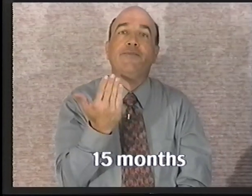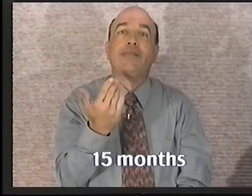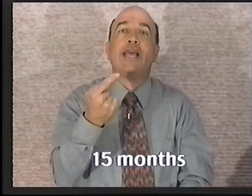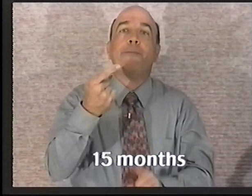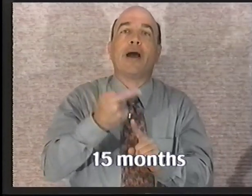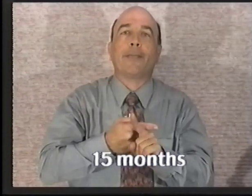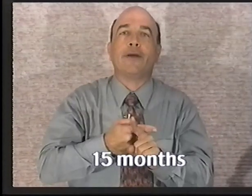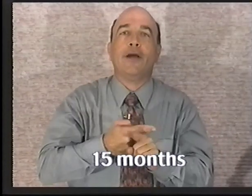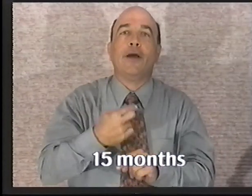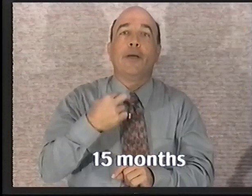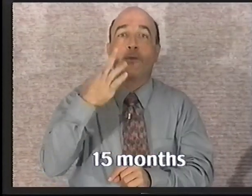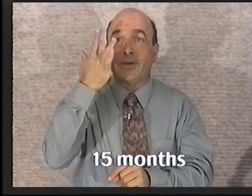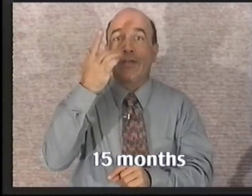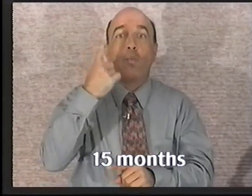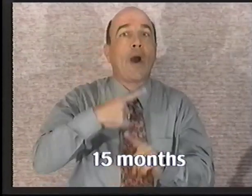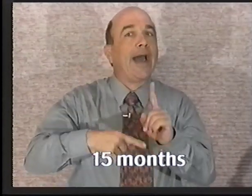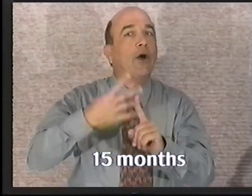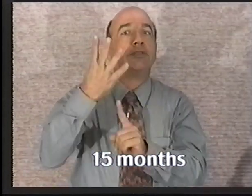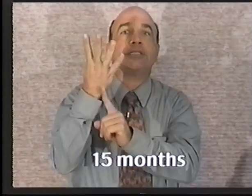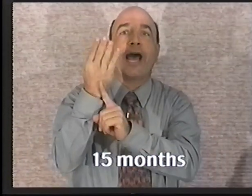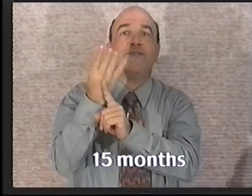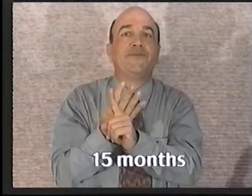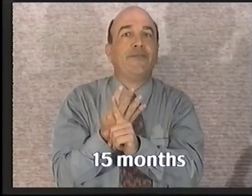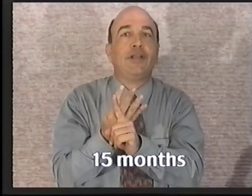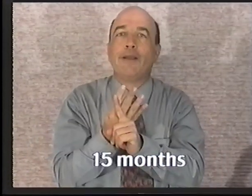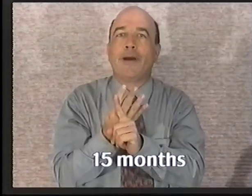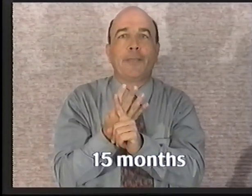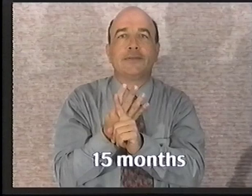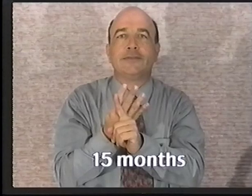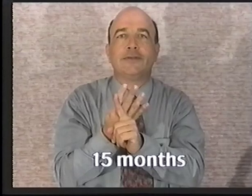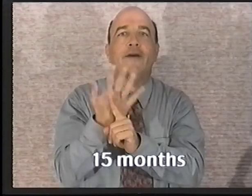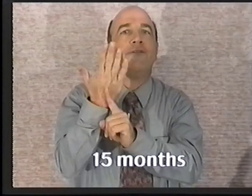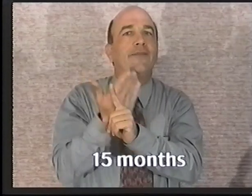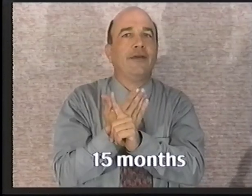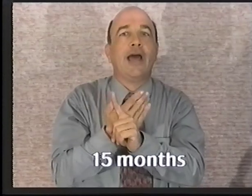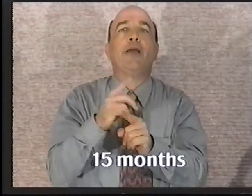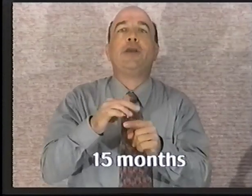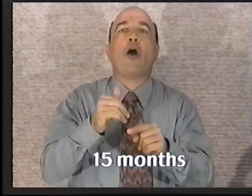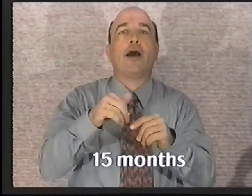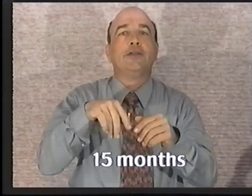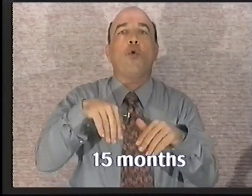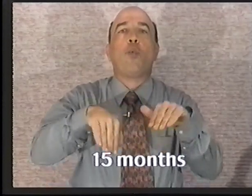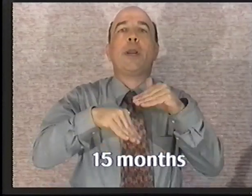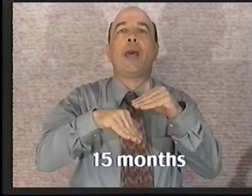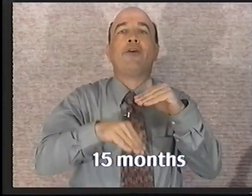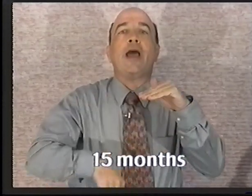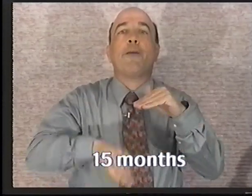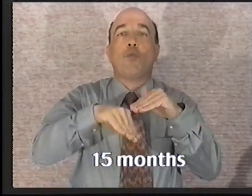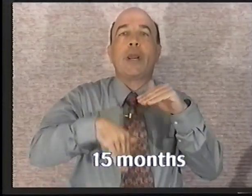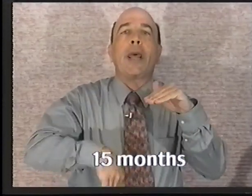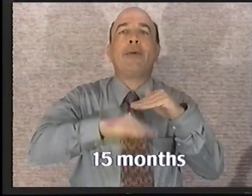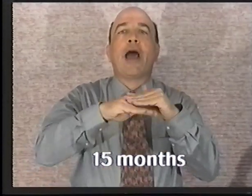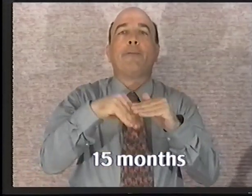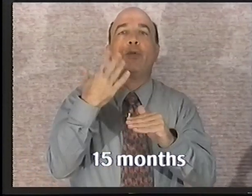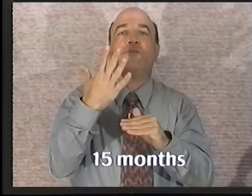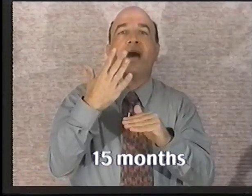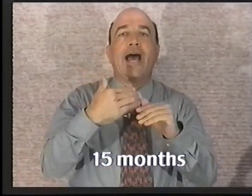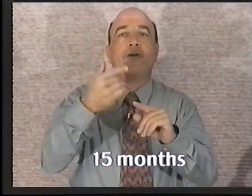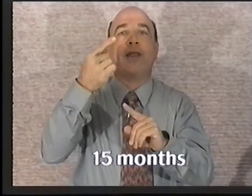15 months. The reason why I don't sign 15 months is because we limit up to 5, like